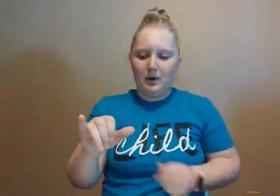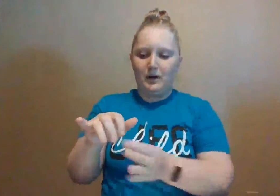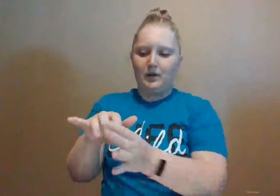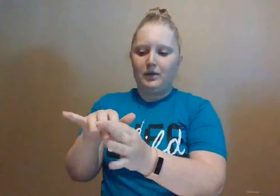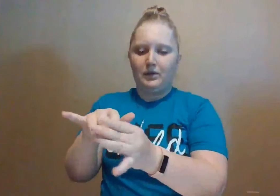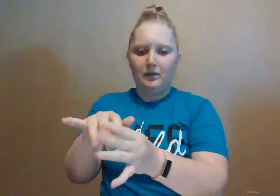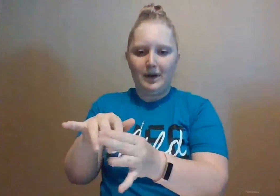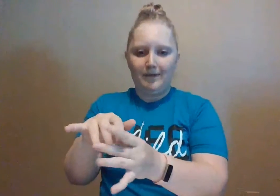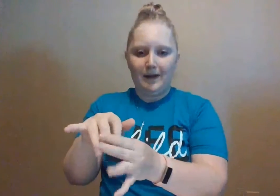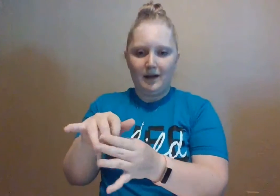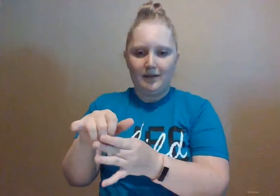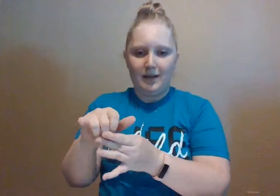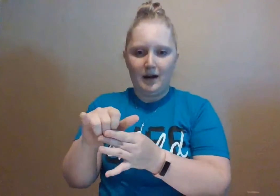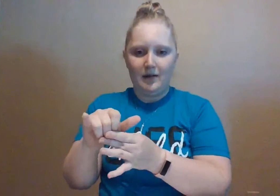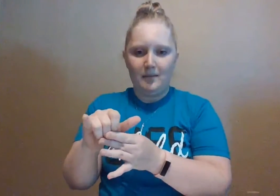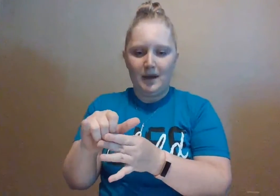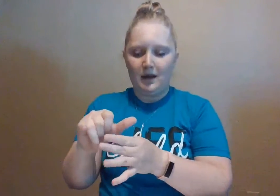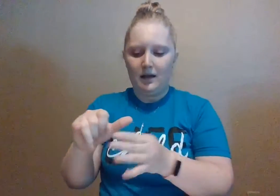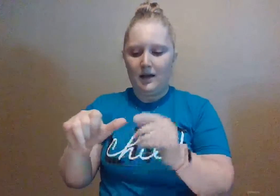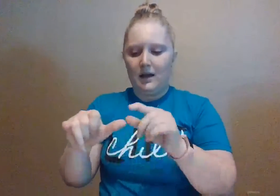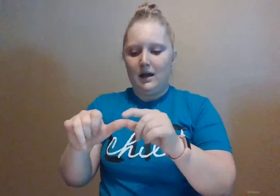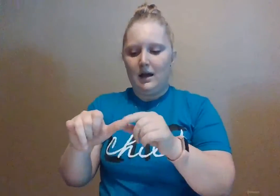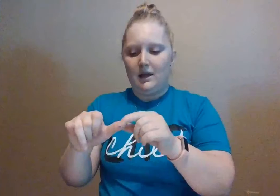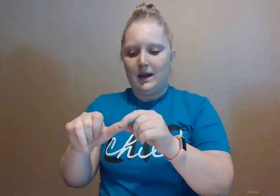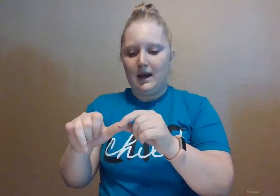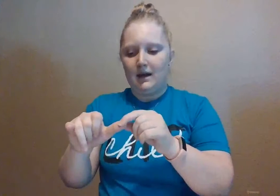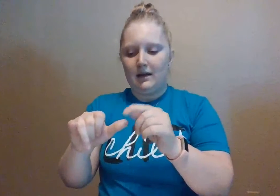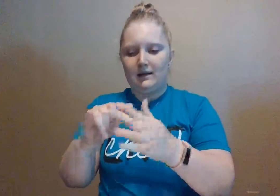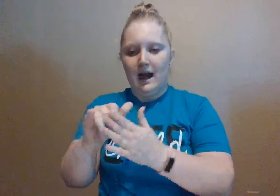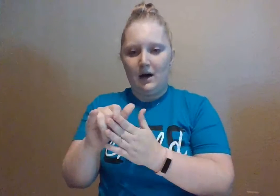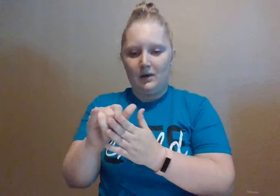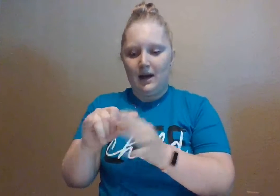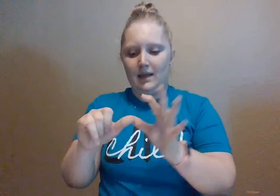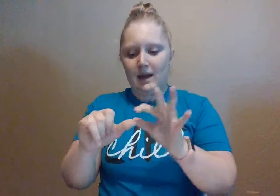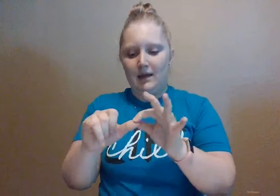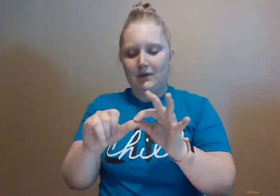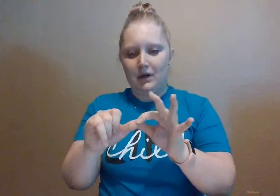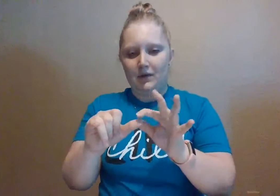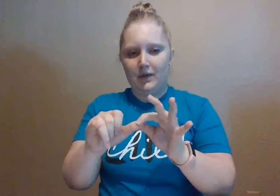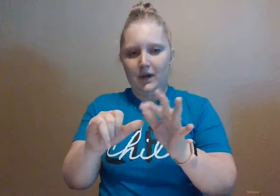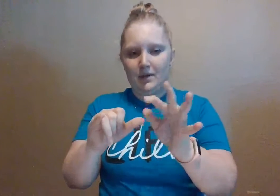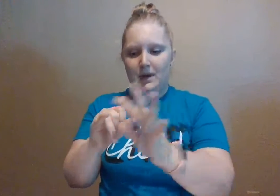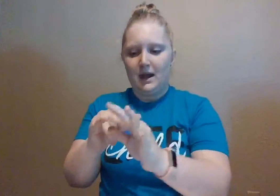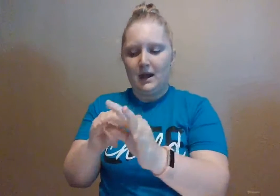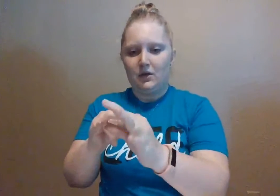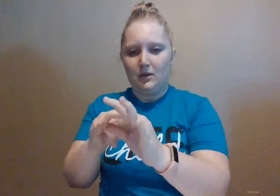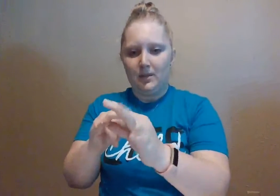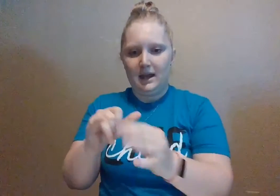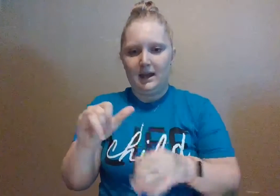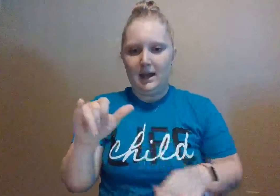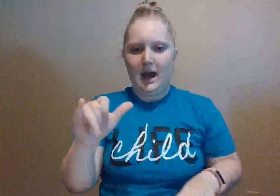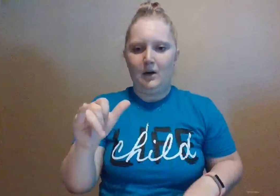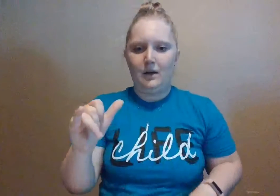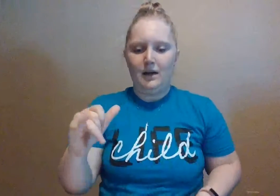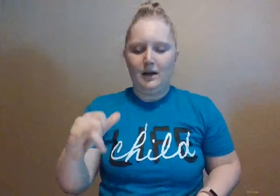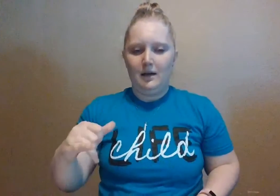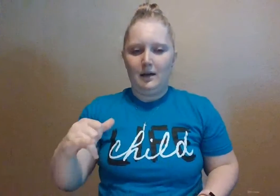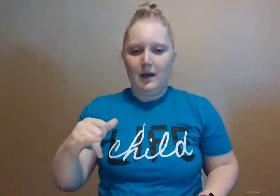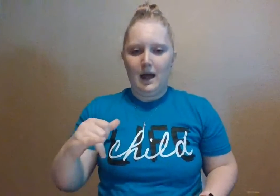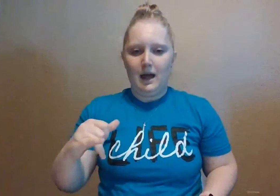your 3 fingers that are in the middle, and then down, and then have your thumb and your pinky out, and